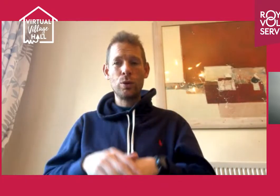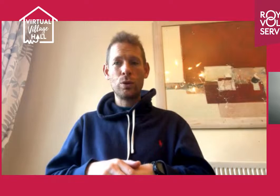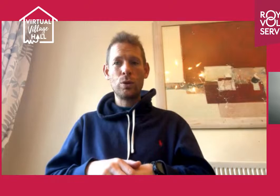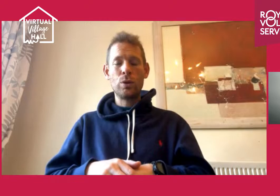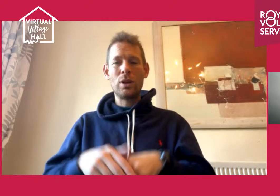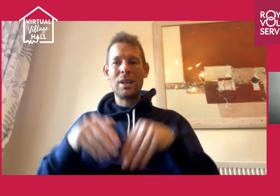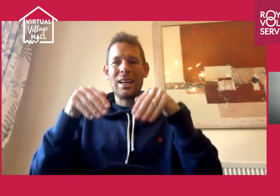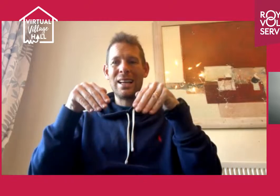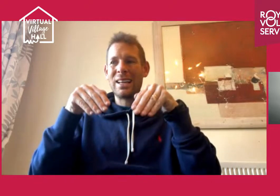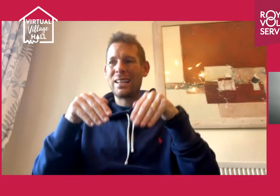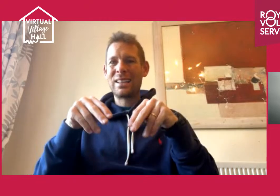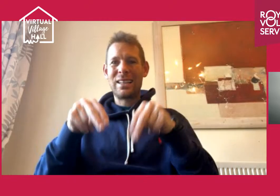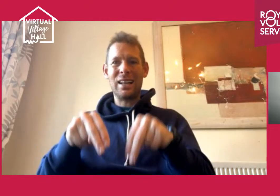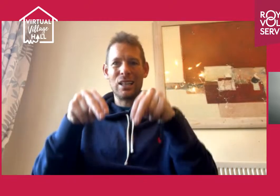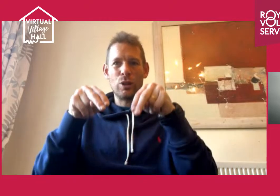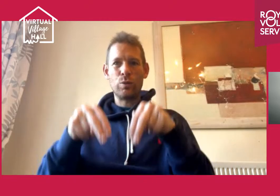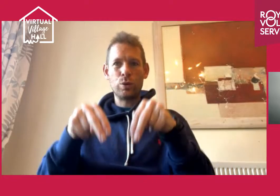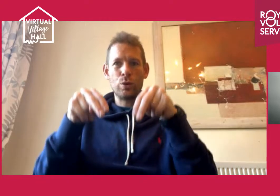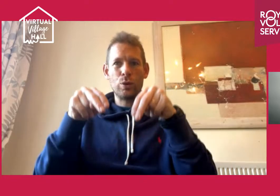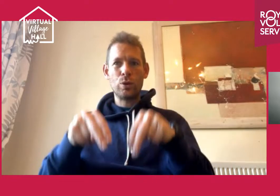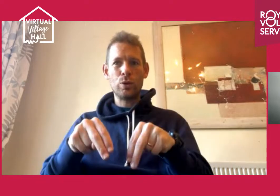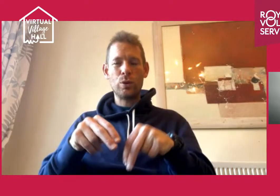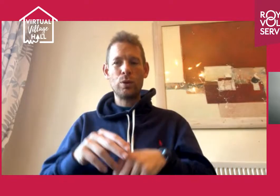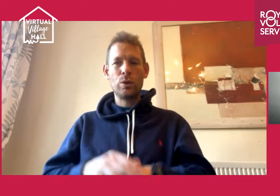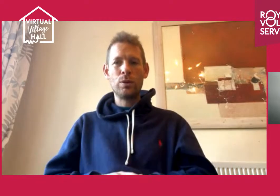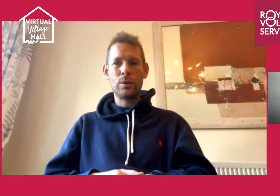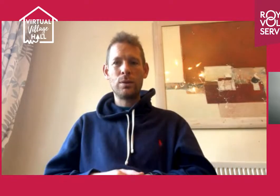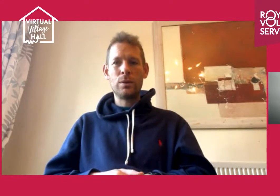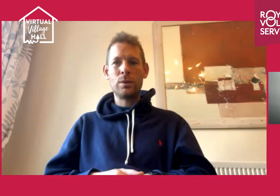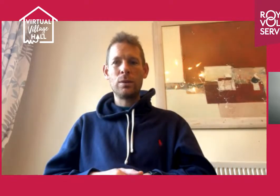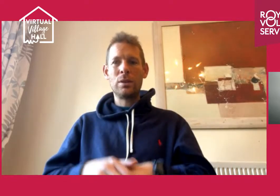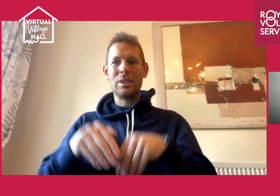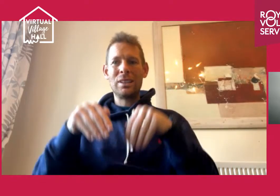Kangaroo, I forgot about that one. Kangaroo, kangaroo.